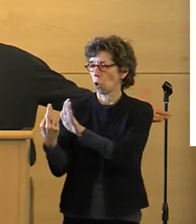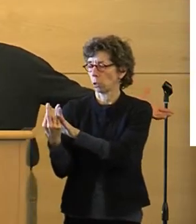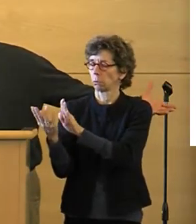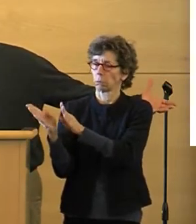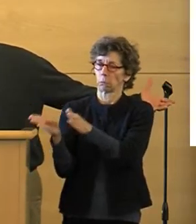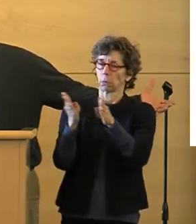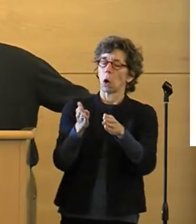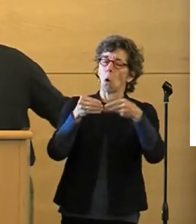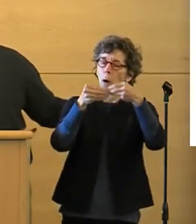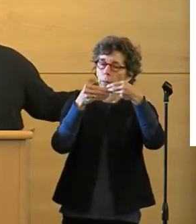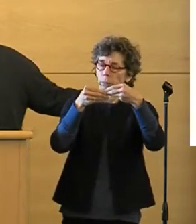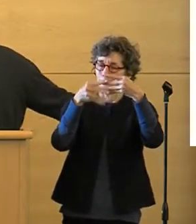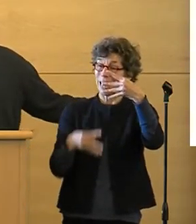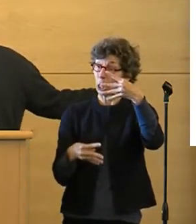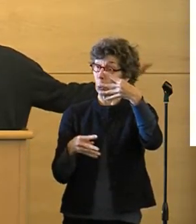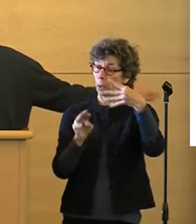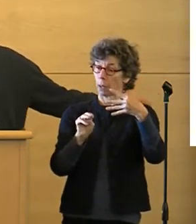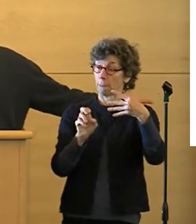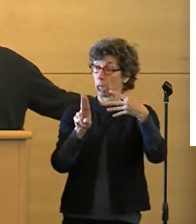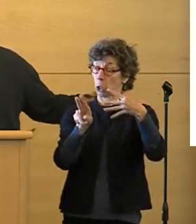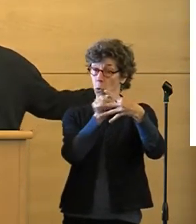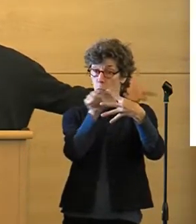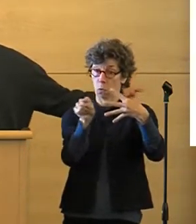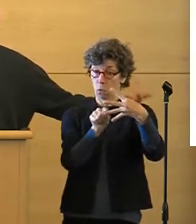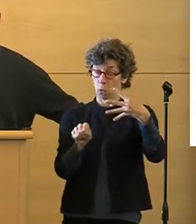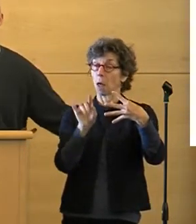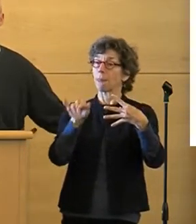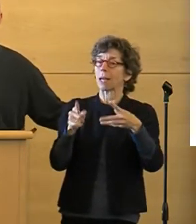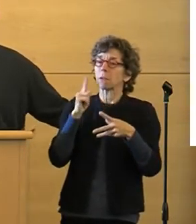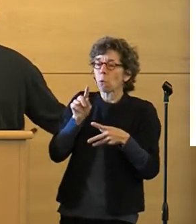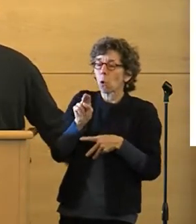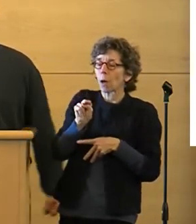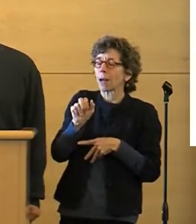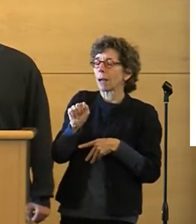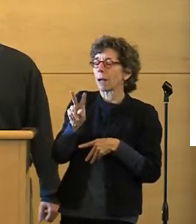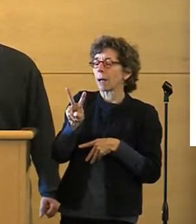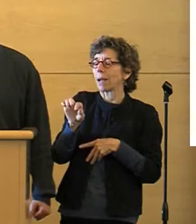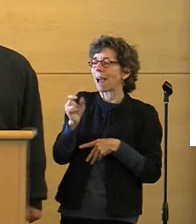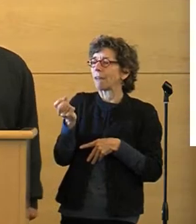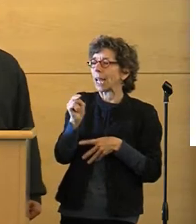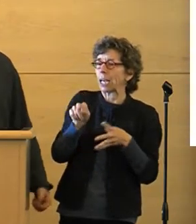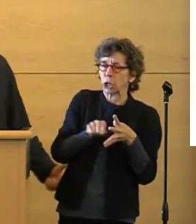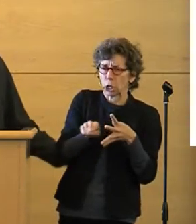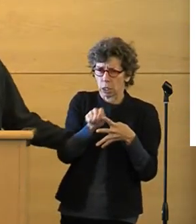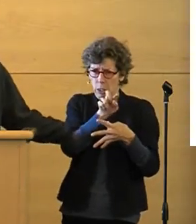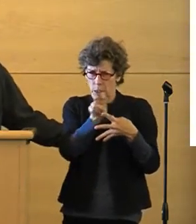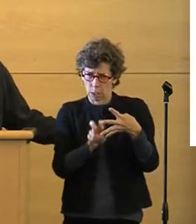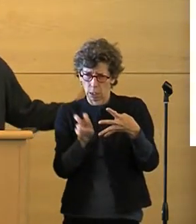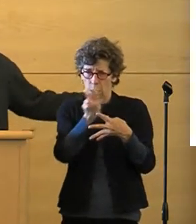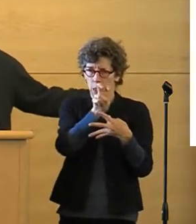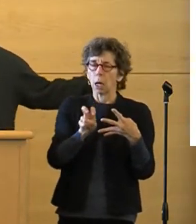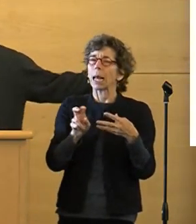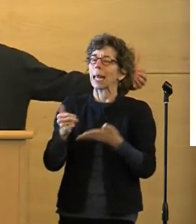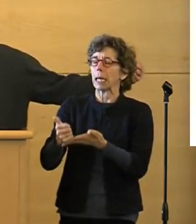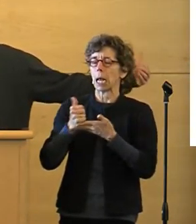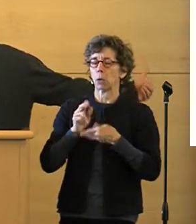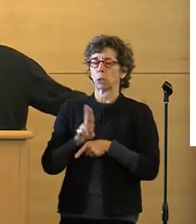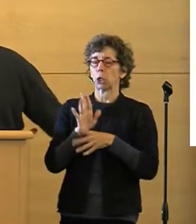for the main content of the page, add role equals main. That communicates that this is the main content of the